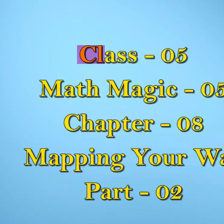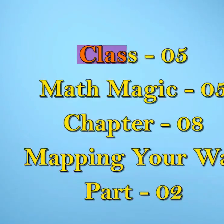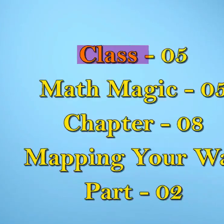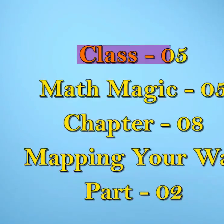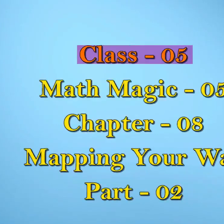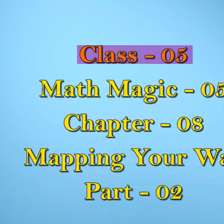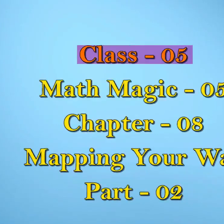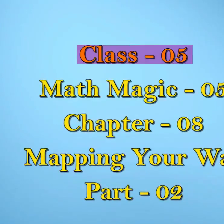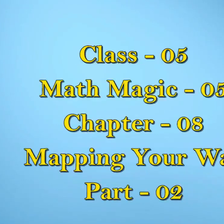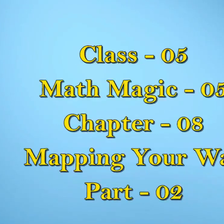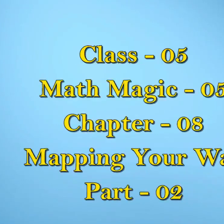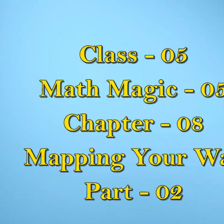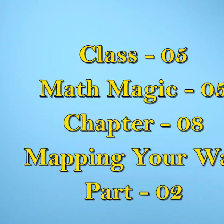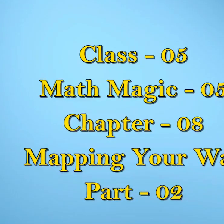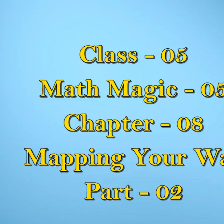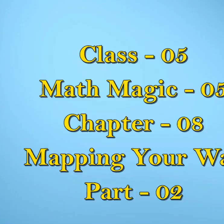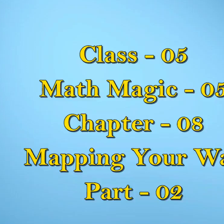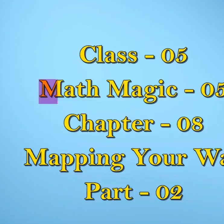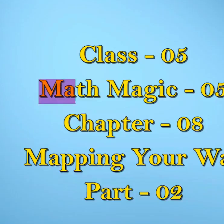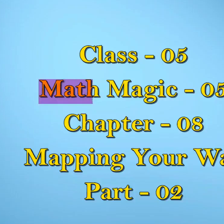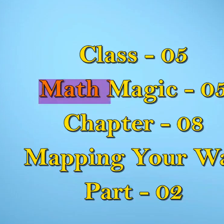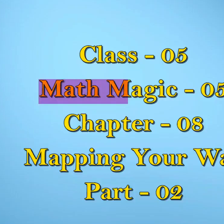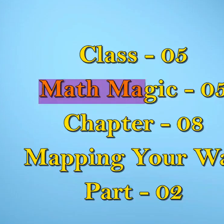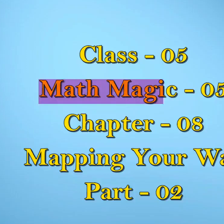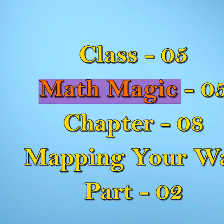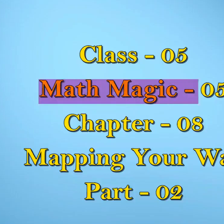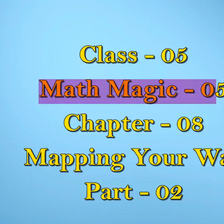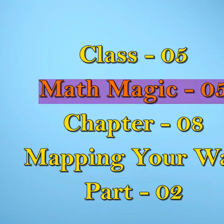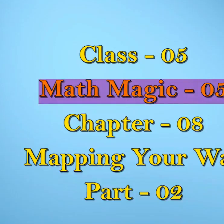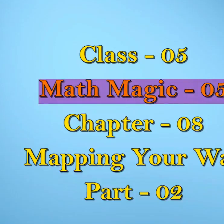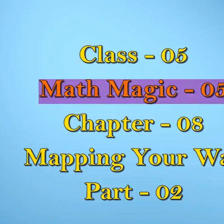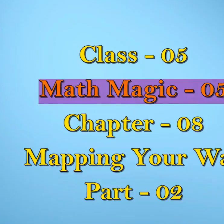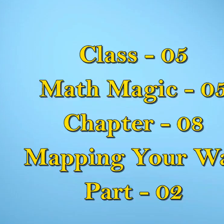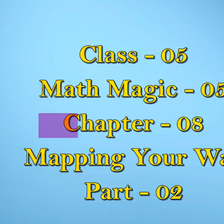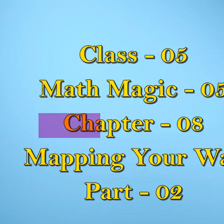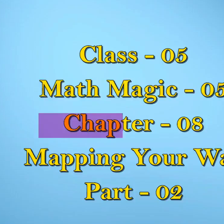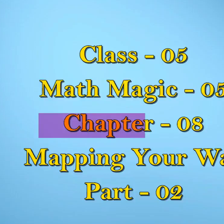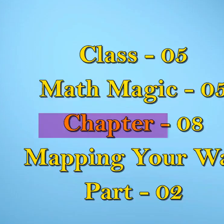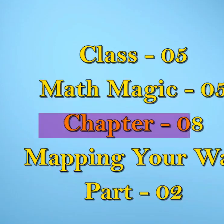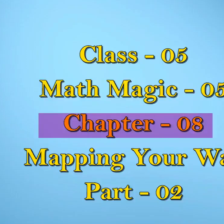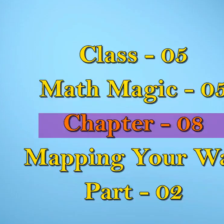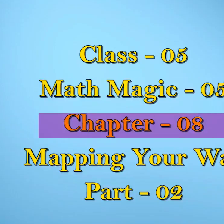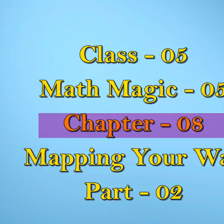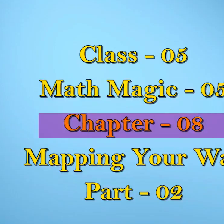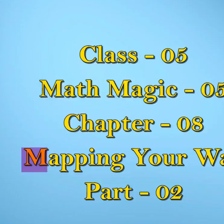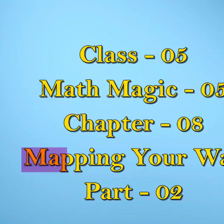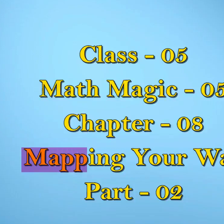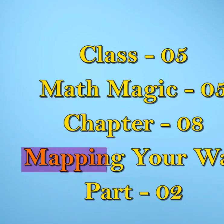Class 5, entitled Math Magic 5, Chapter 8,